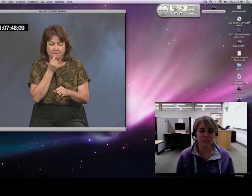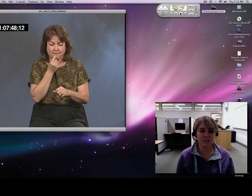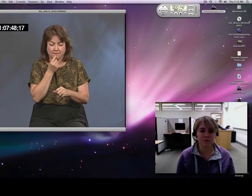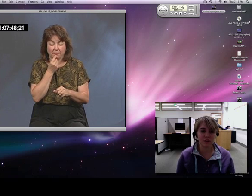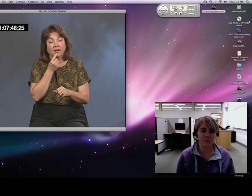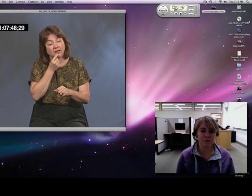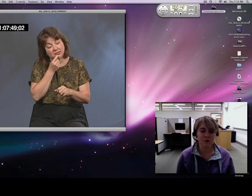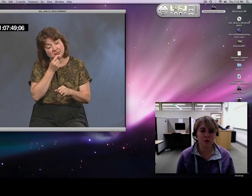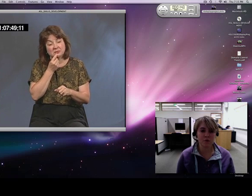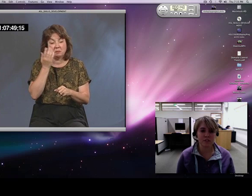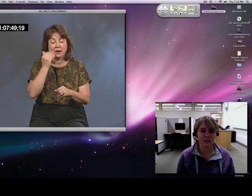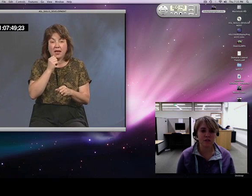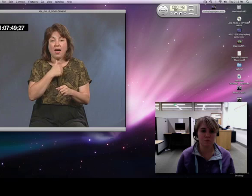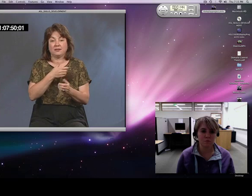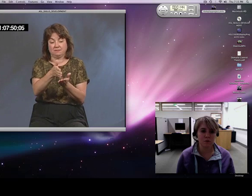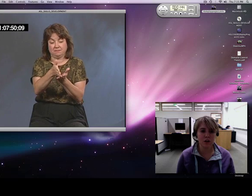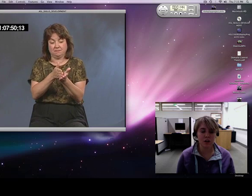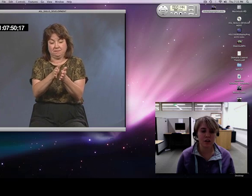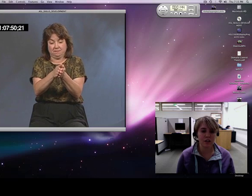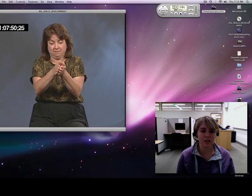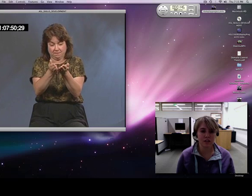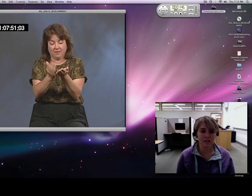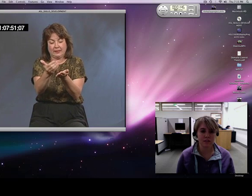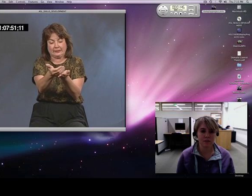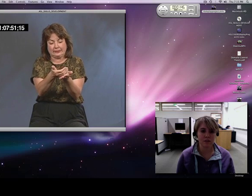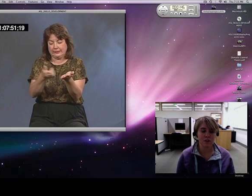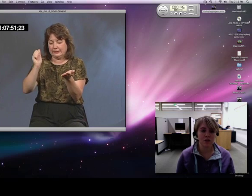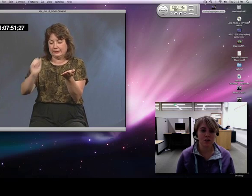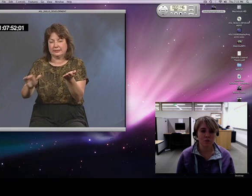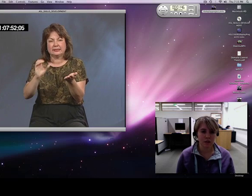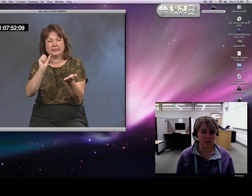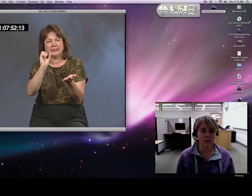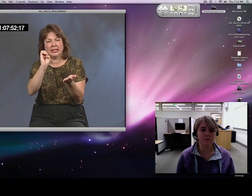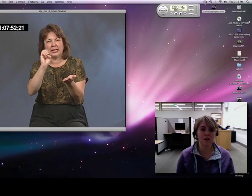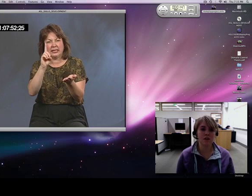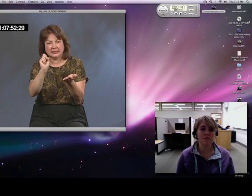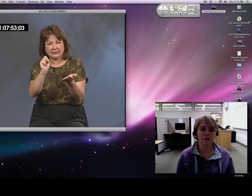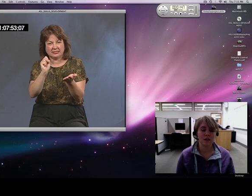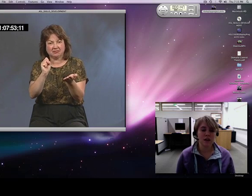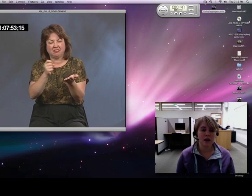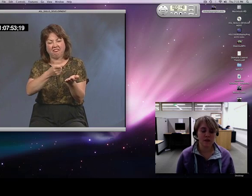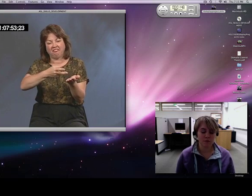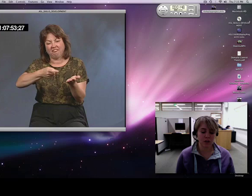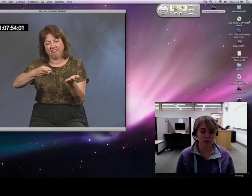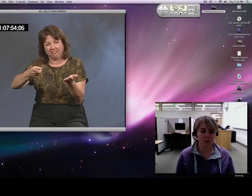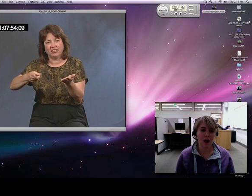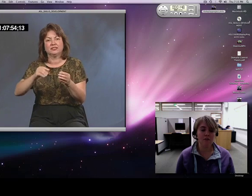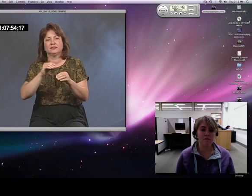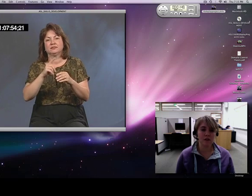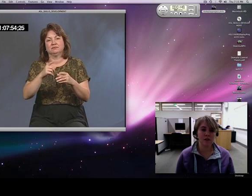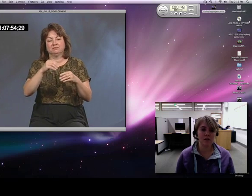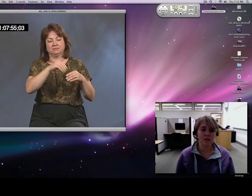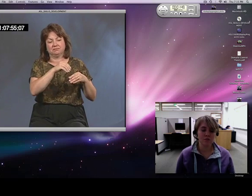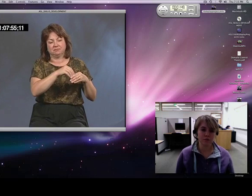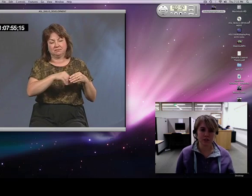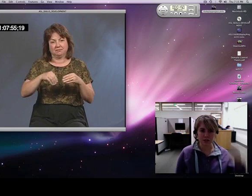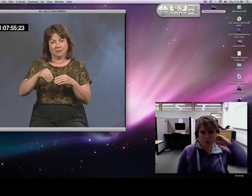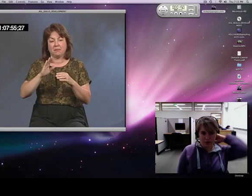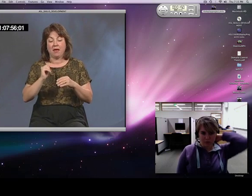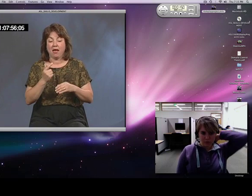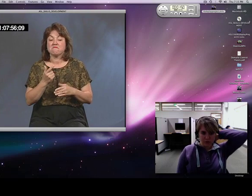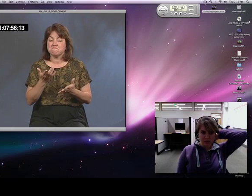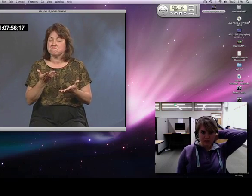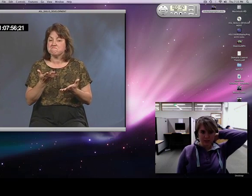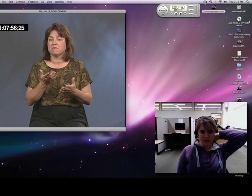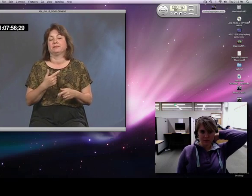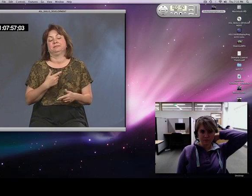what we need to do with them. So we decided, why not cut the stems off? So we cut the stems off, and then we cut them in half and we cored